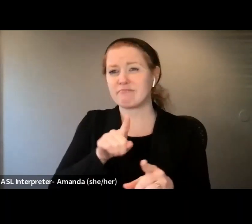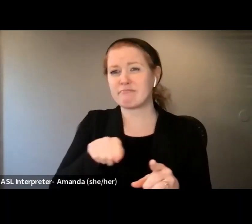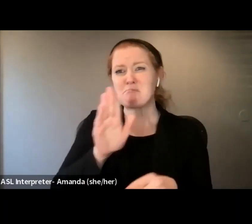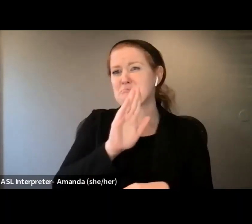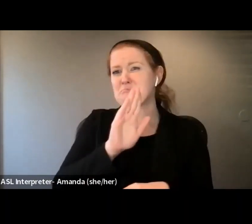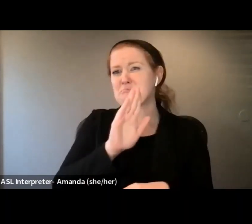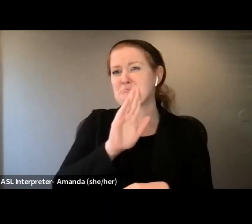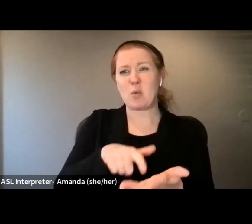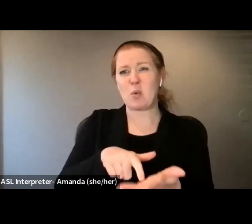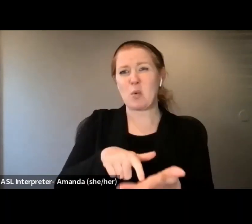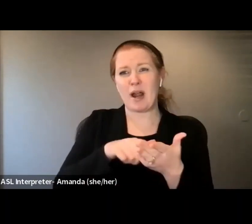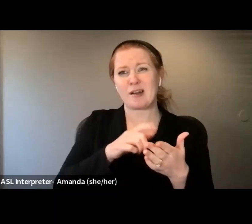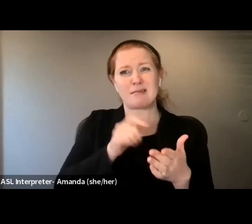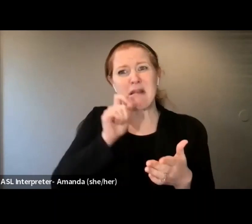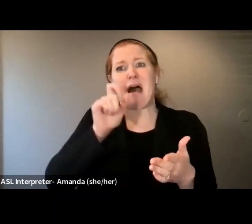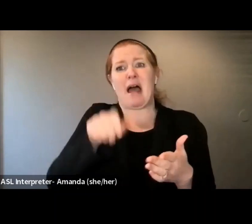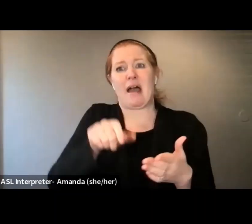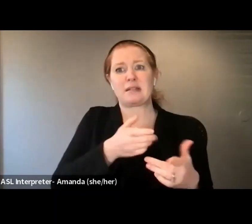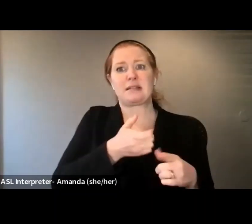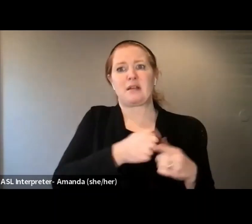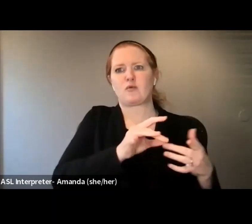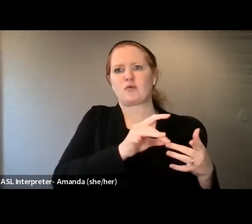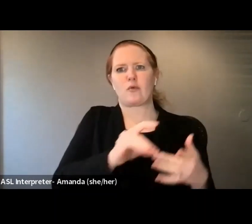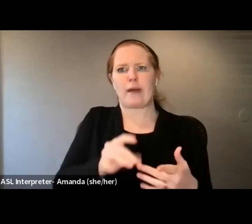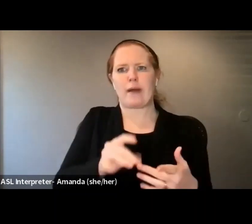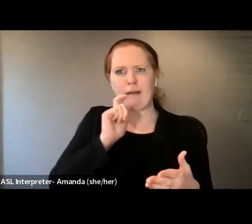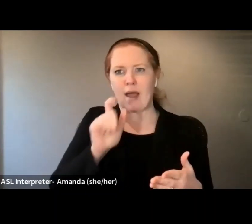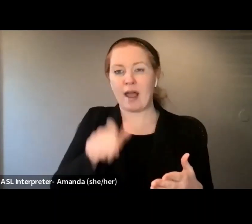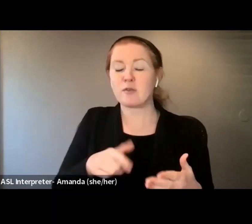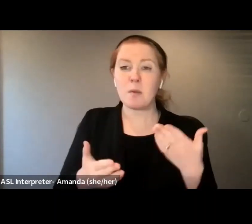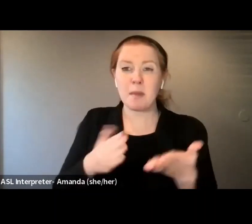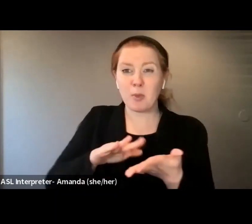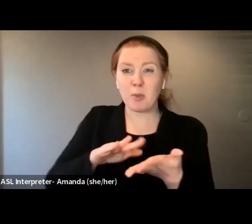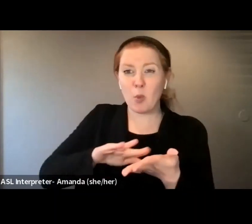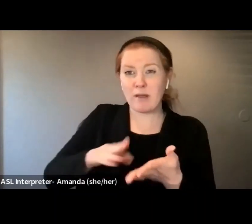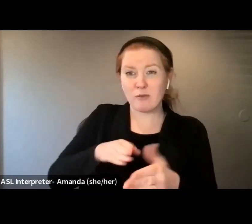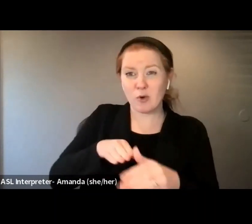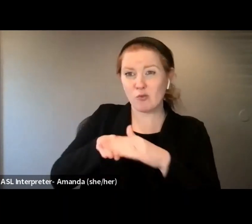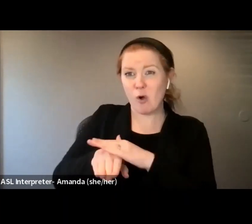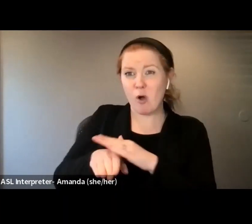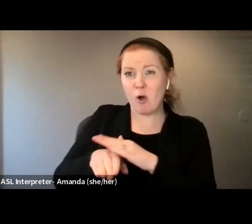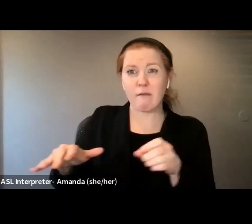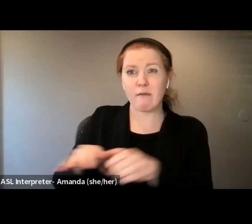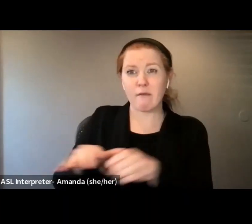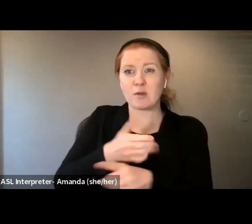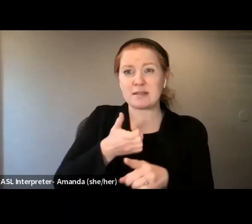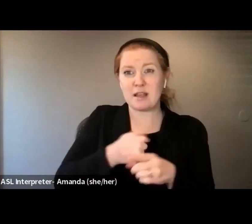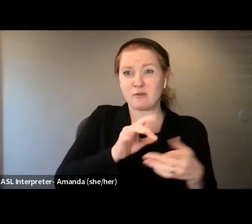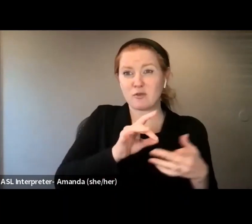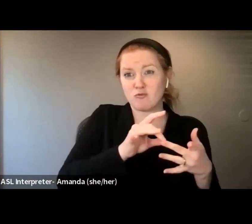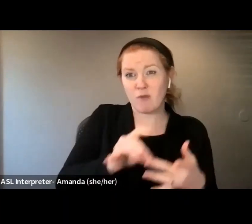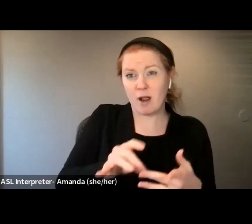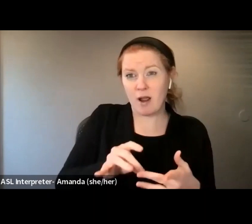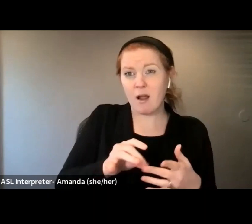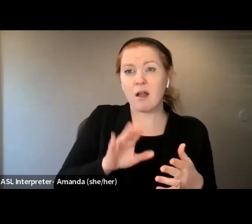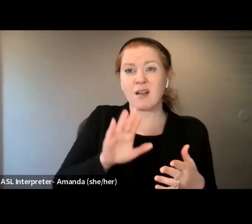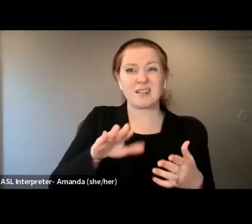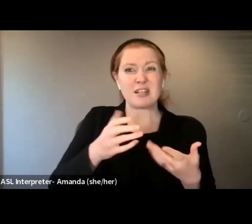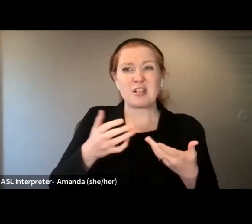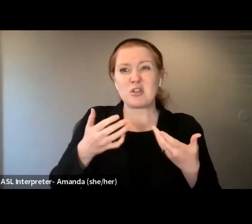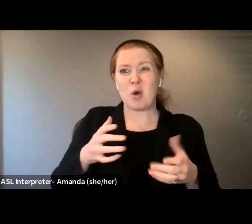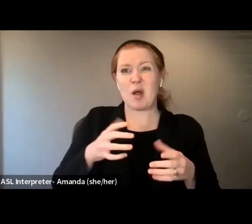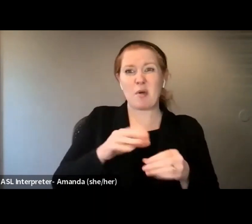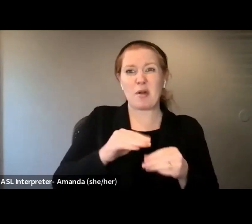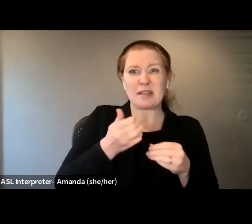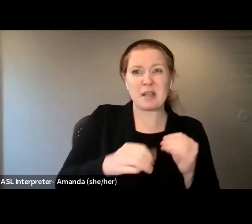to self-direct. It may be, the waiver that you're enrolled in is a fully self-directed waiver. If you no longer want to participate, you might